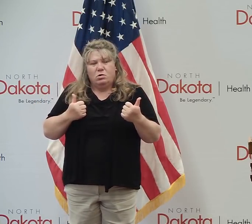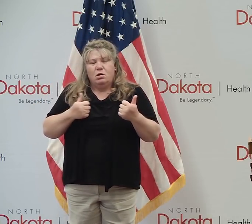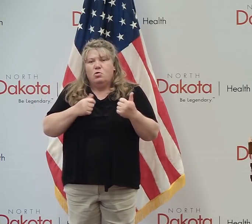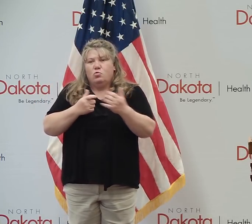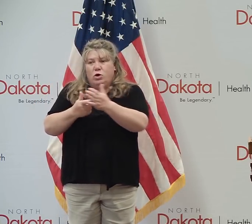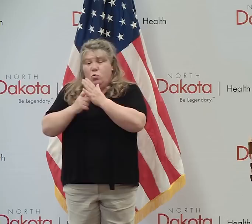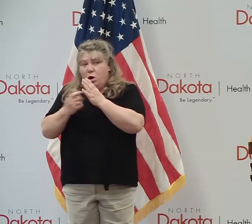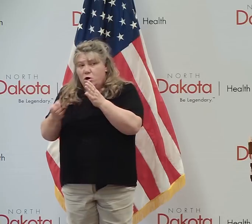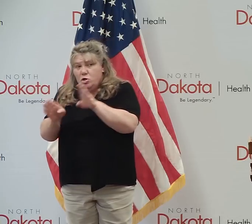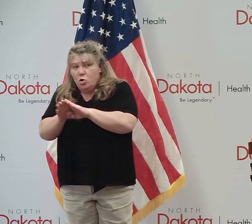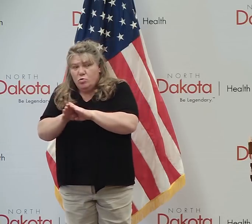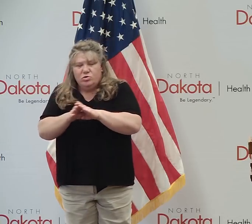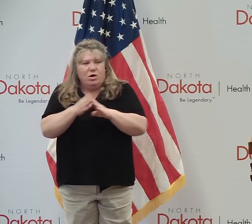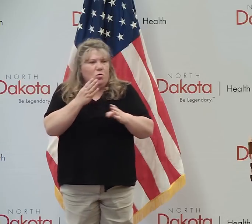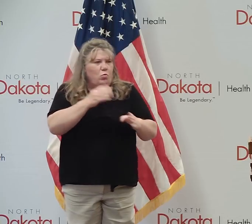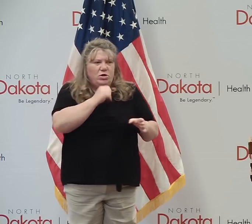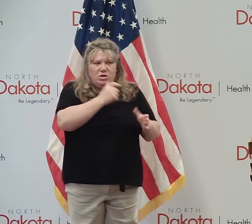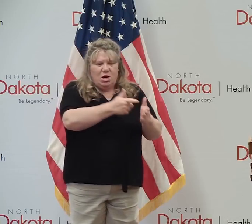orders and which ones were not.